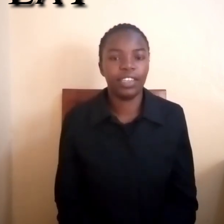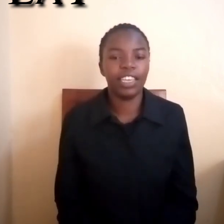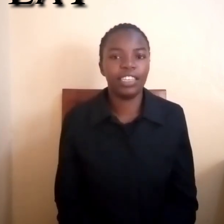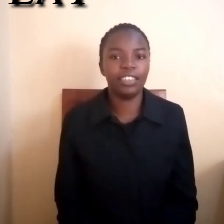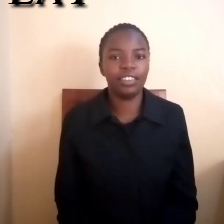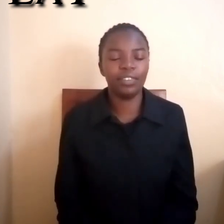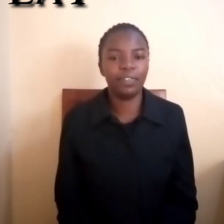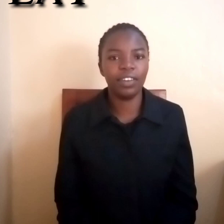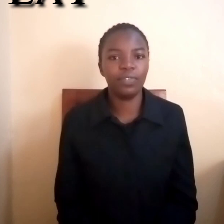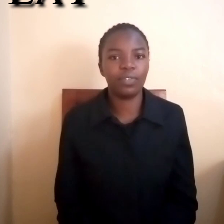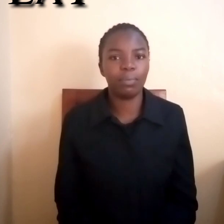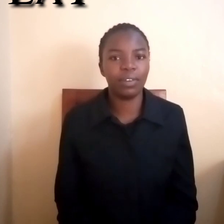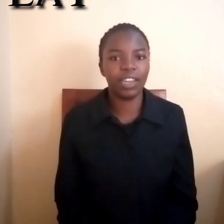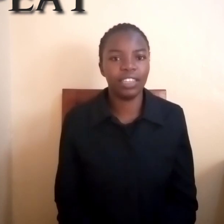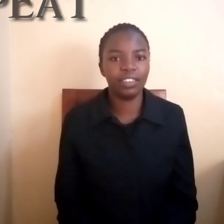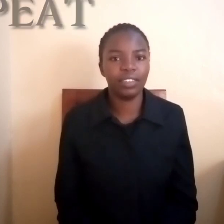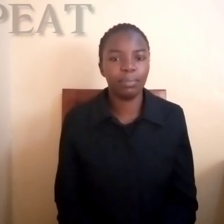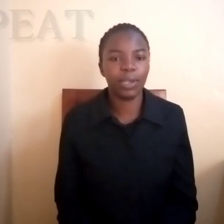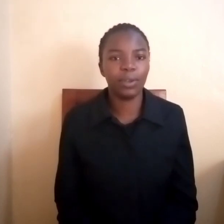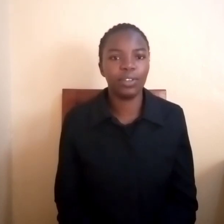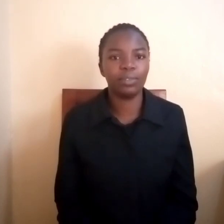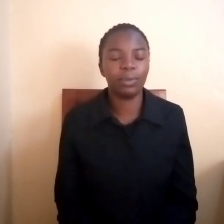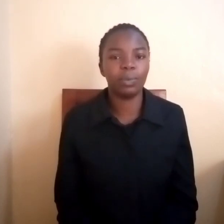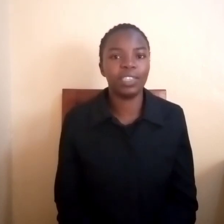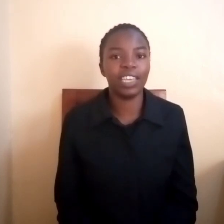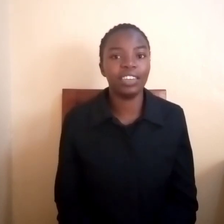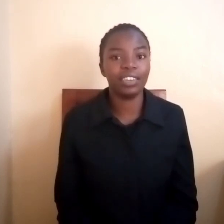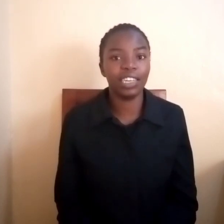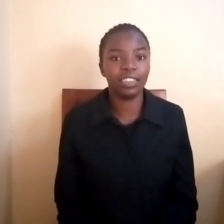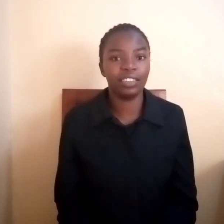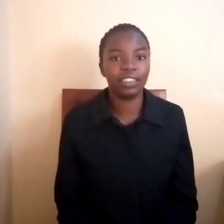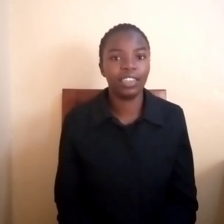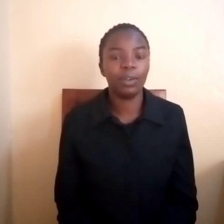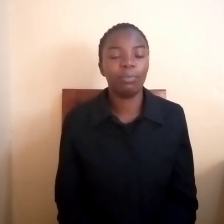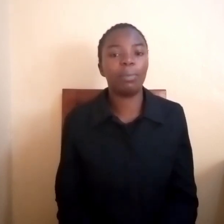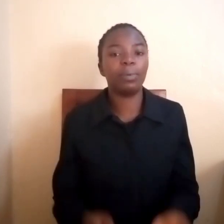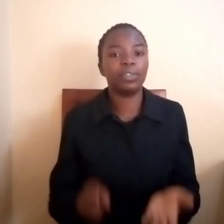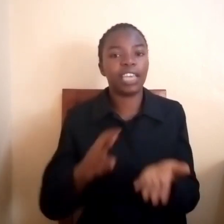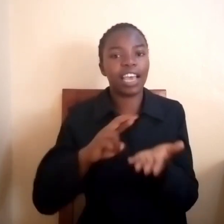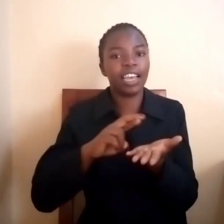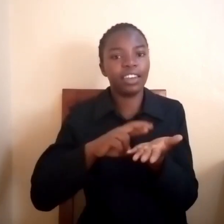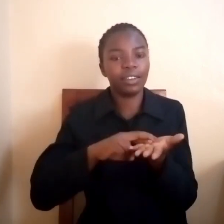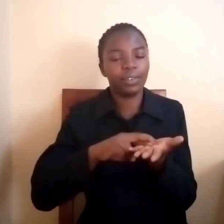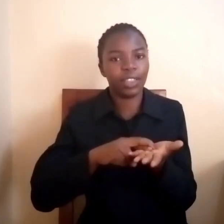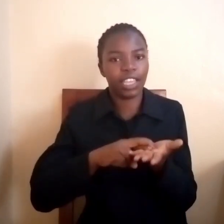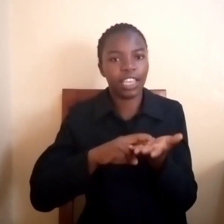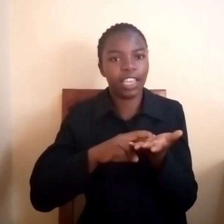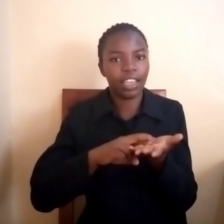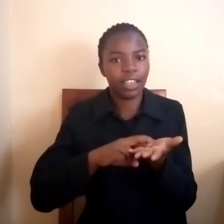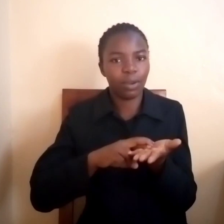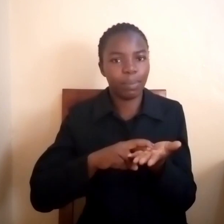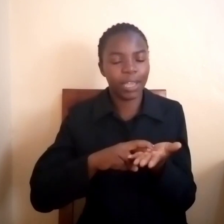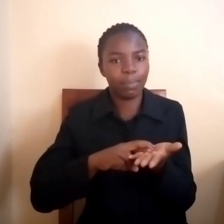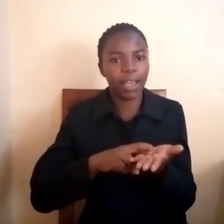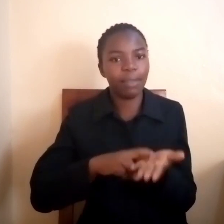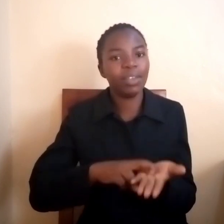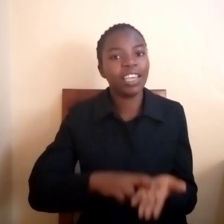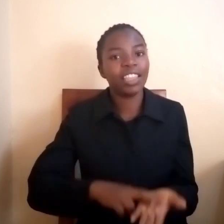It is different from raise because when we sign raise, we put R on the open palm,